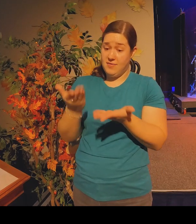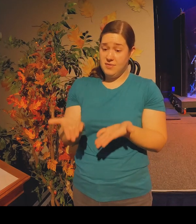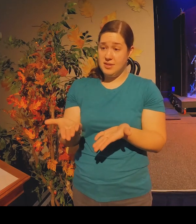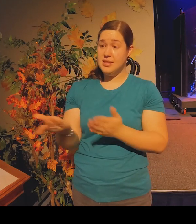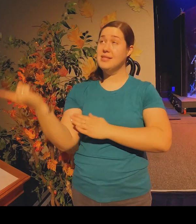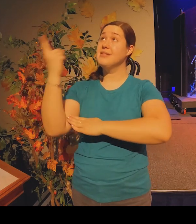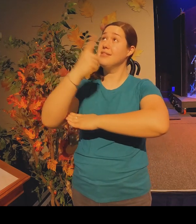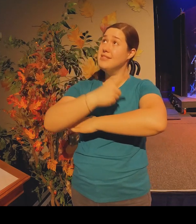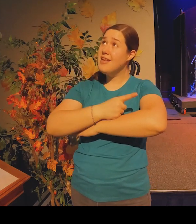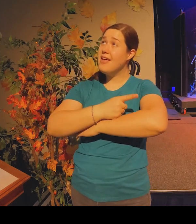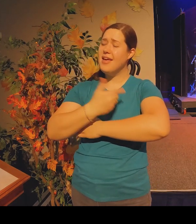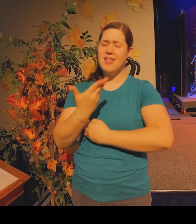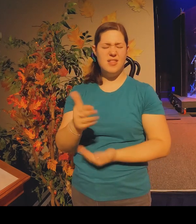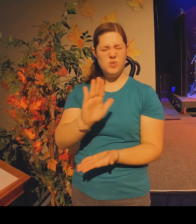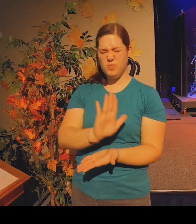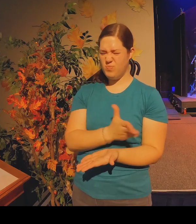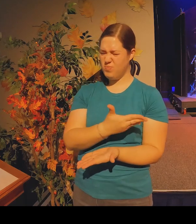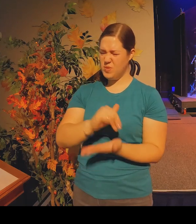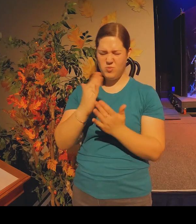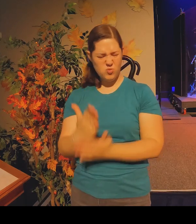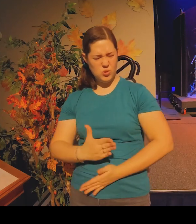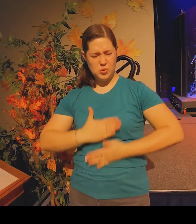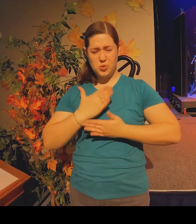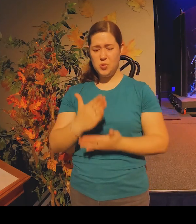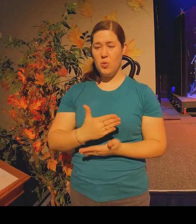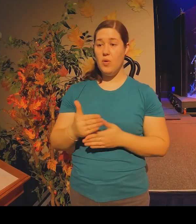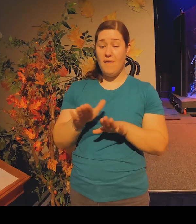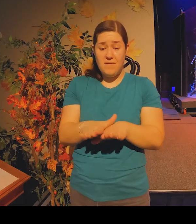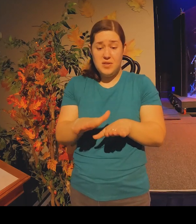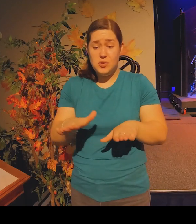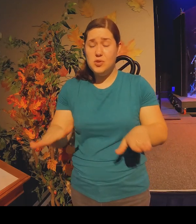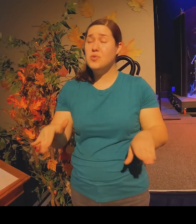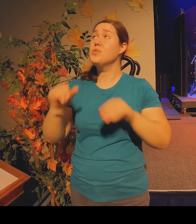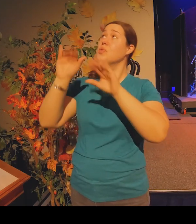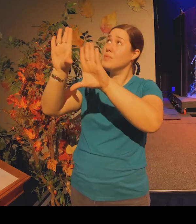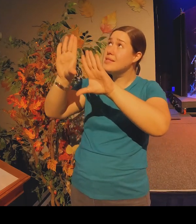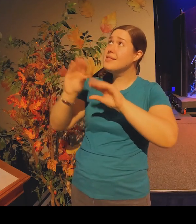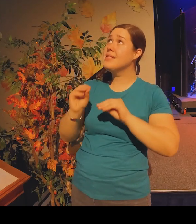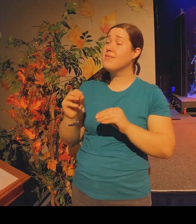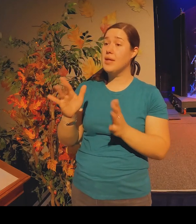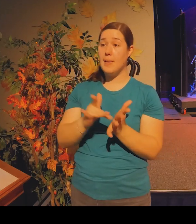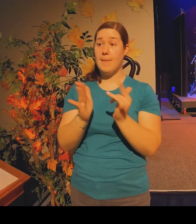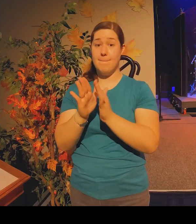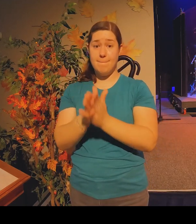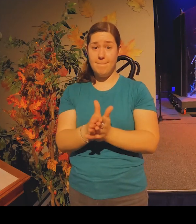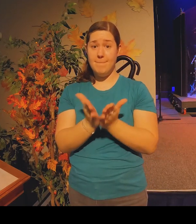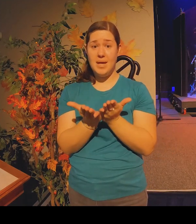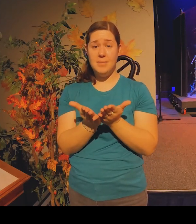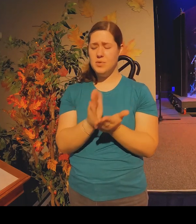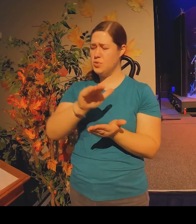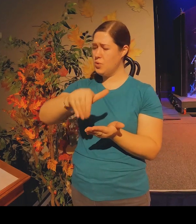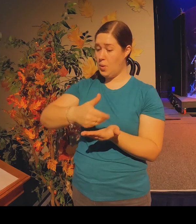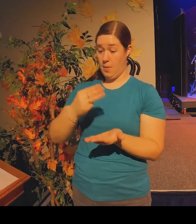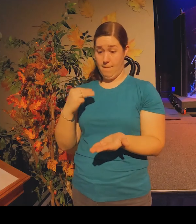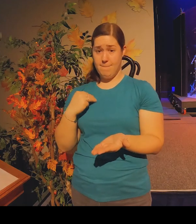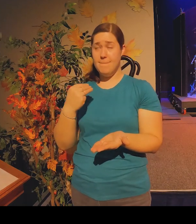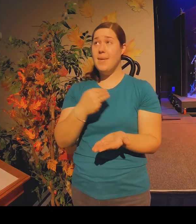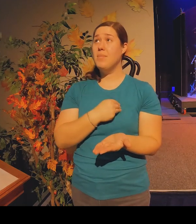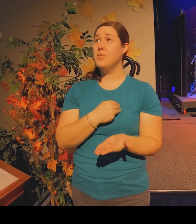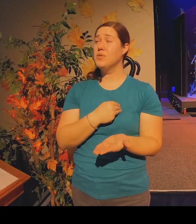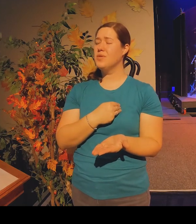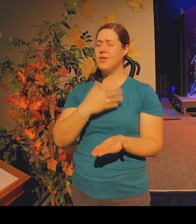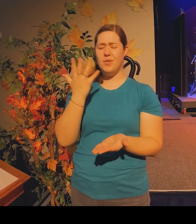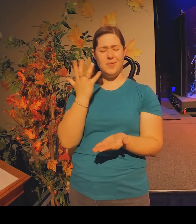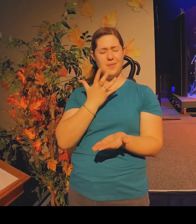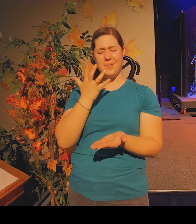of this music, oh, the joy of these children receiving their Bibles, new members. Oh, it is a joy